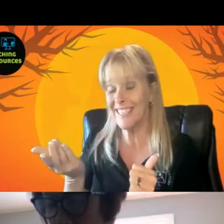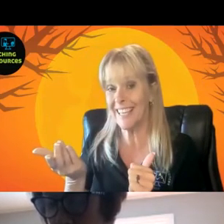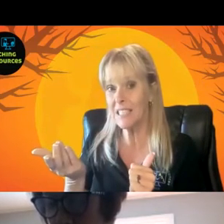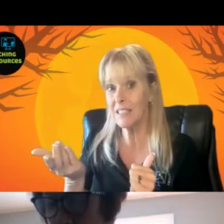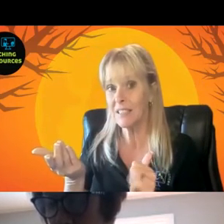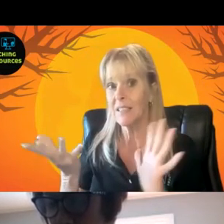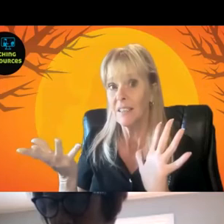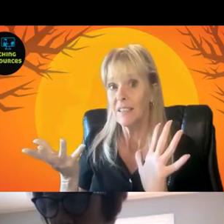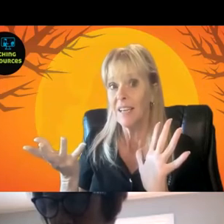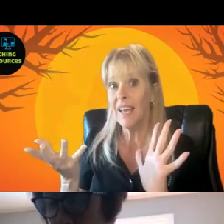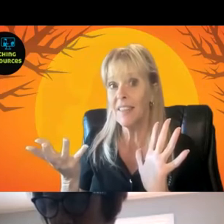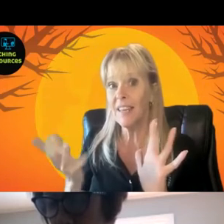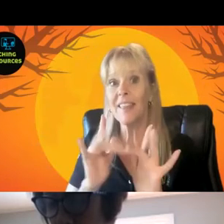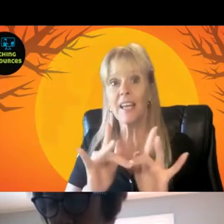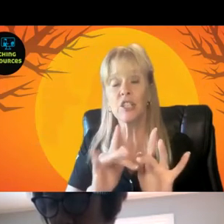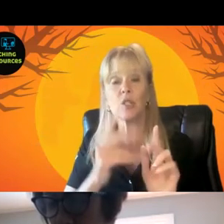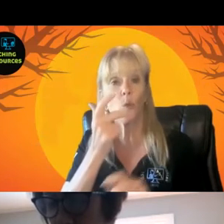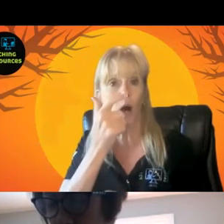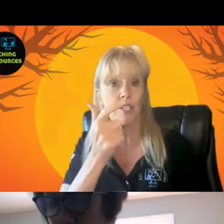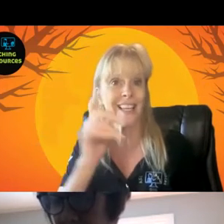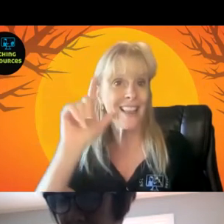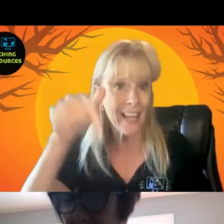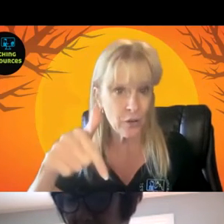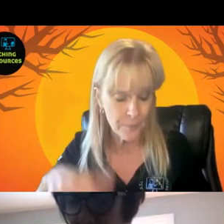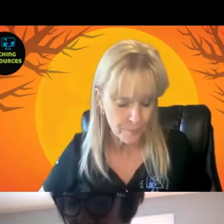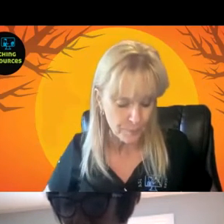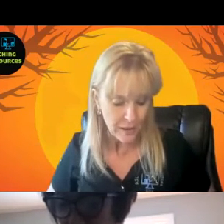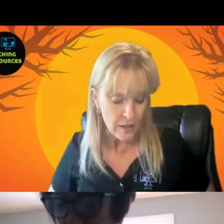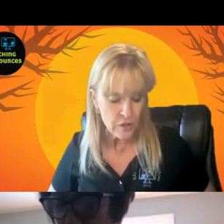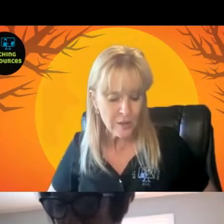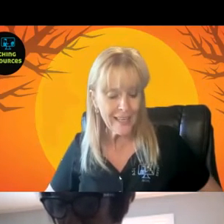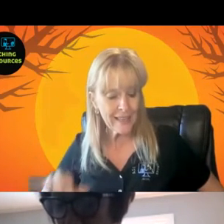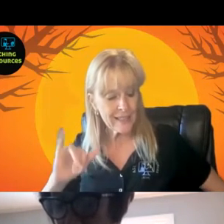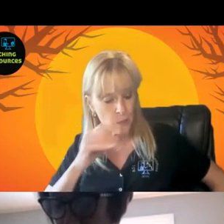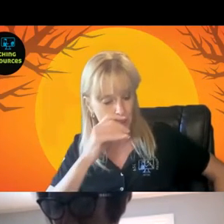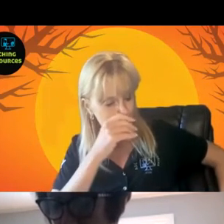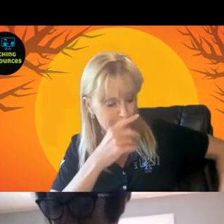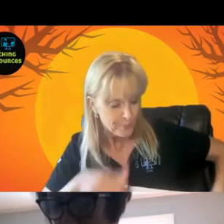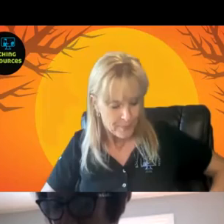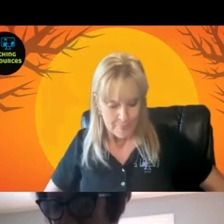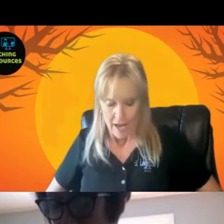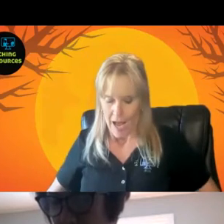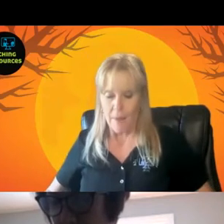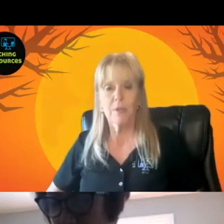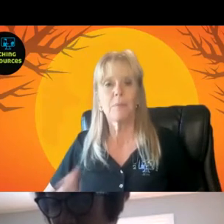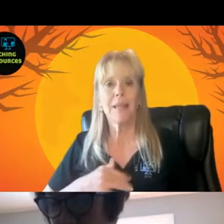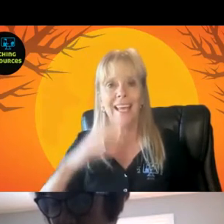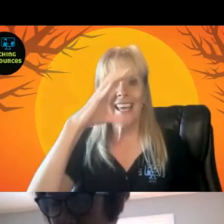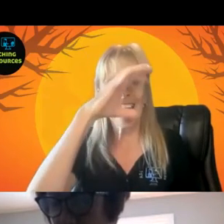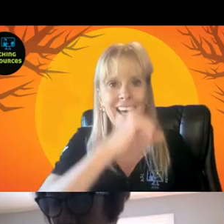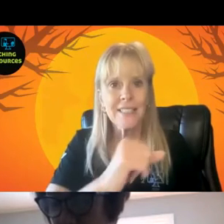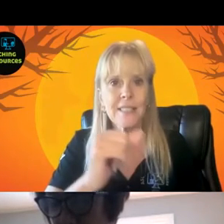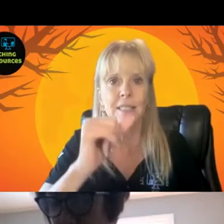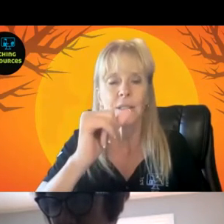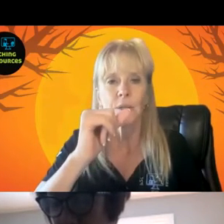of these things, and then they can just watch it later. So like this one, I'm going to